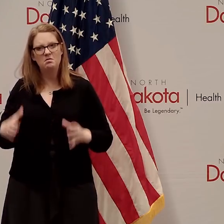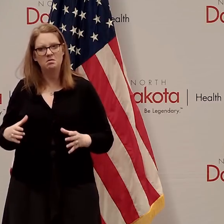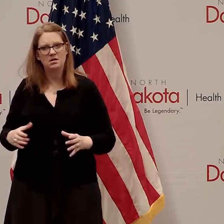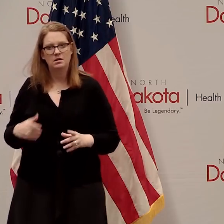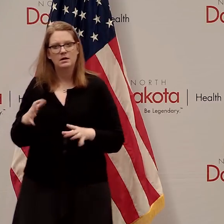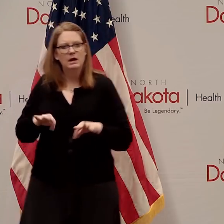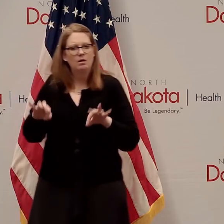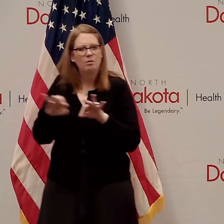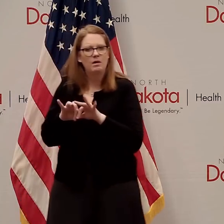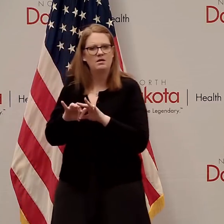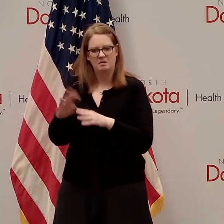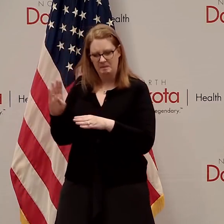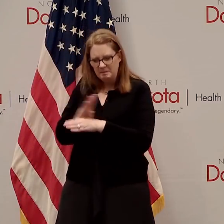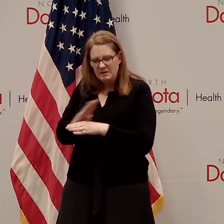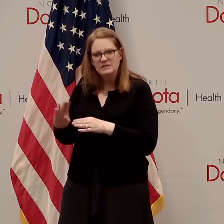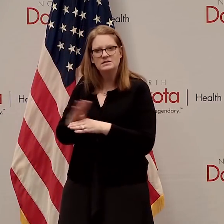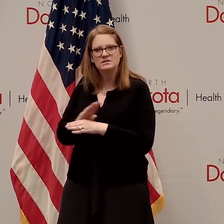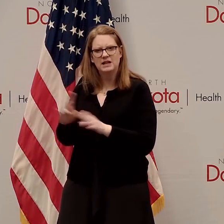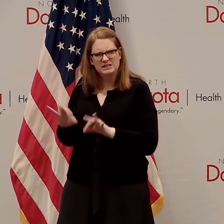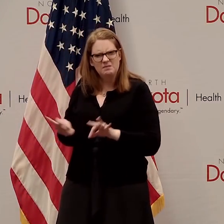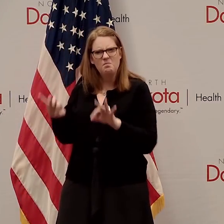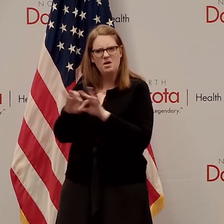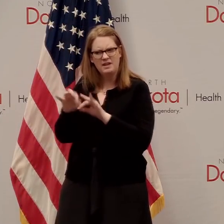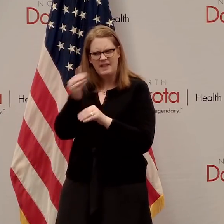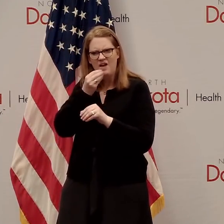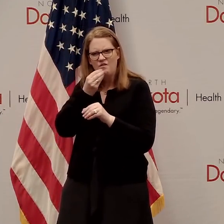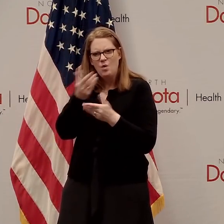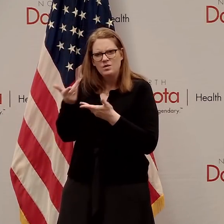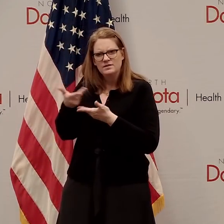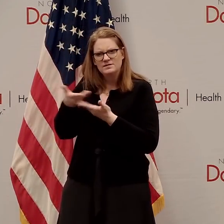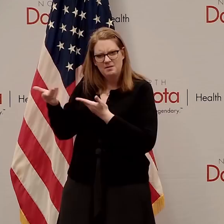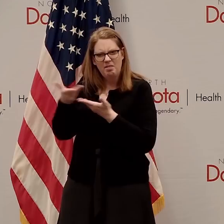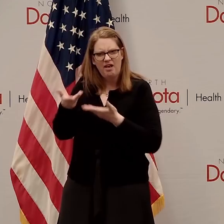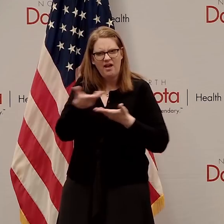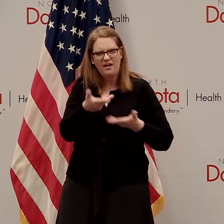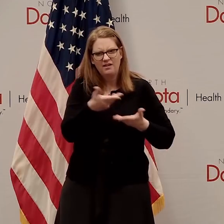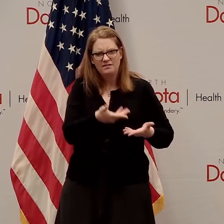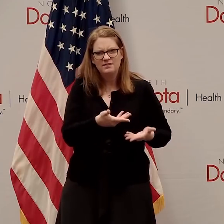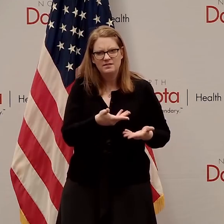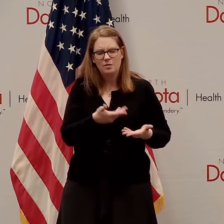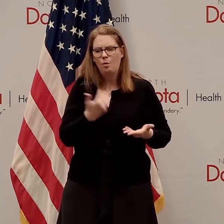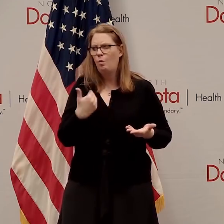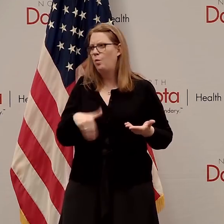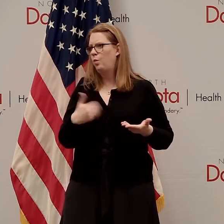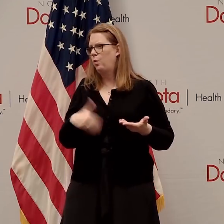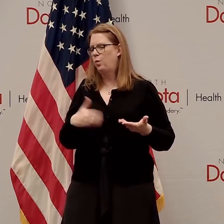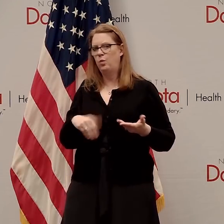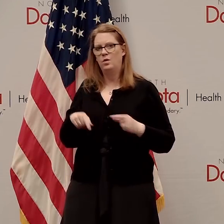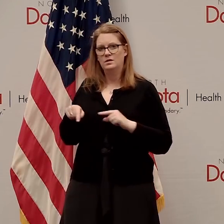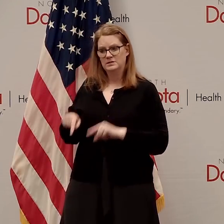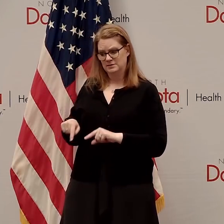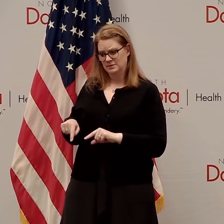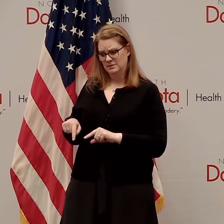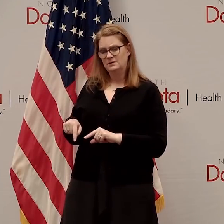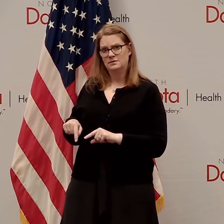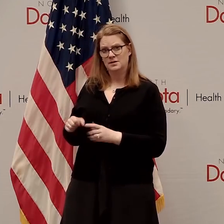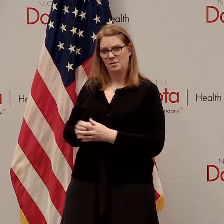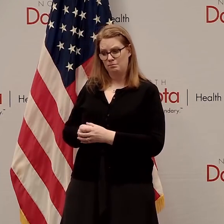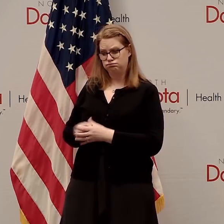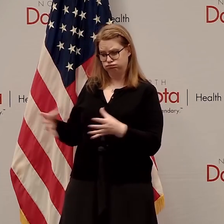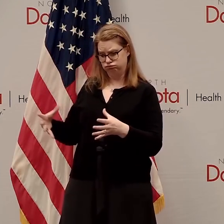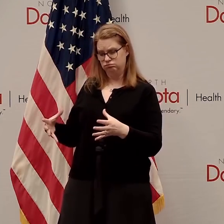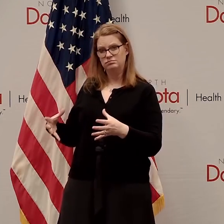business, an important part of our nation's food chain. And so it's again, there's some mistaken thought that